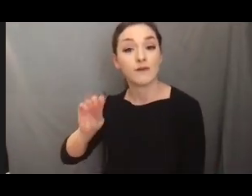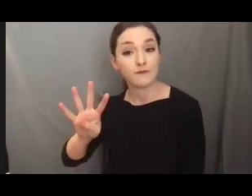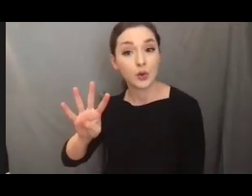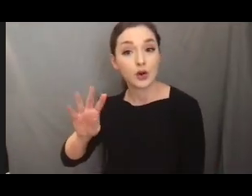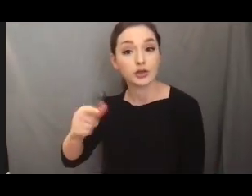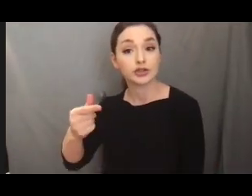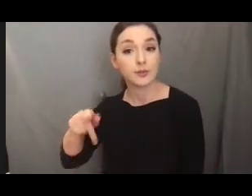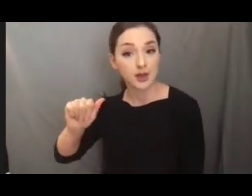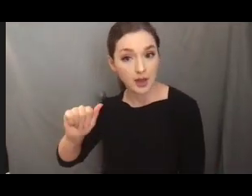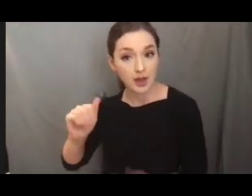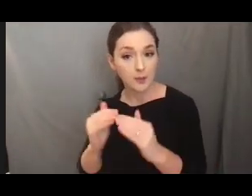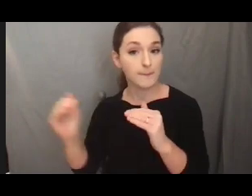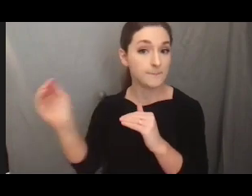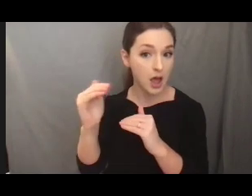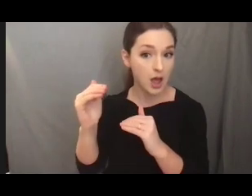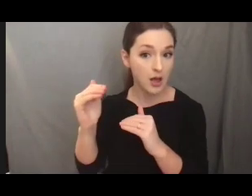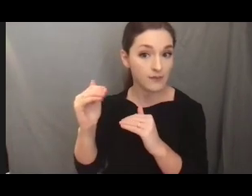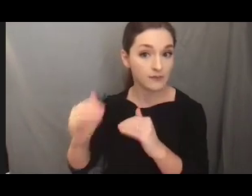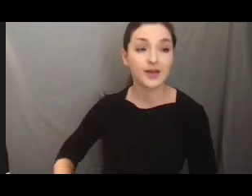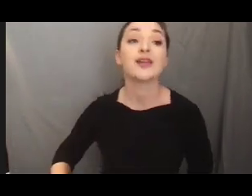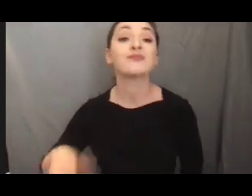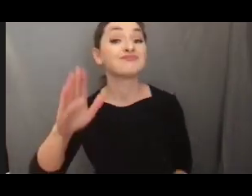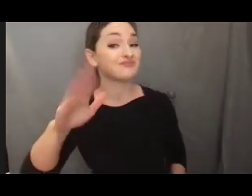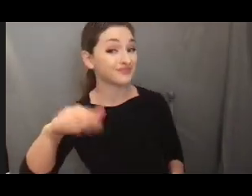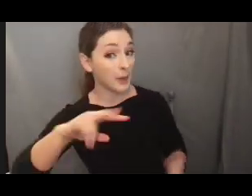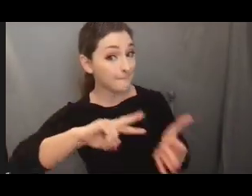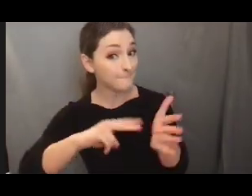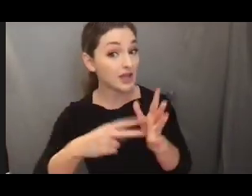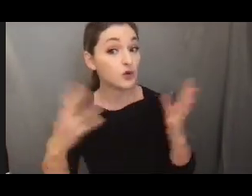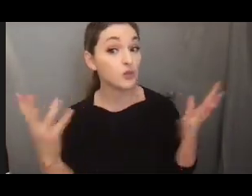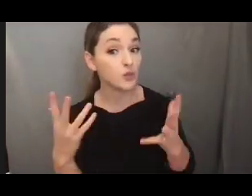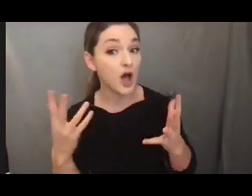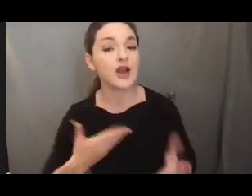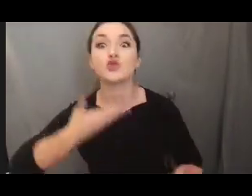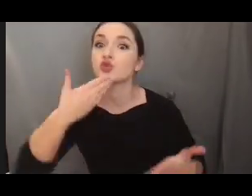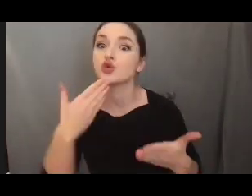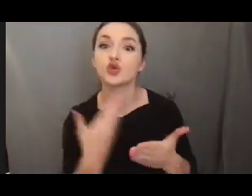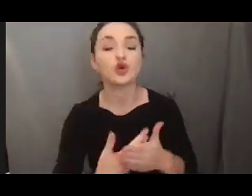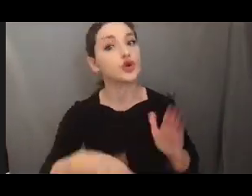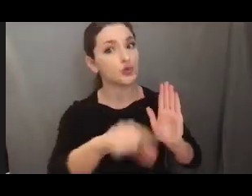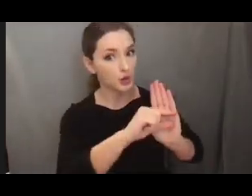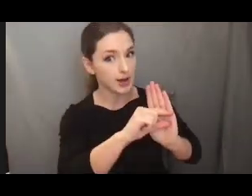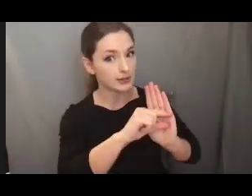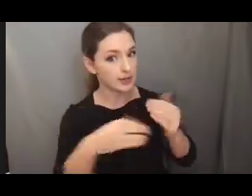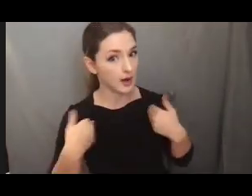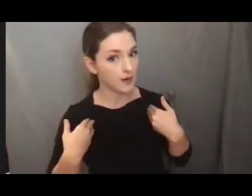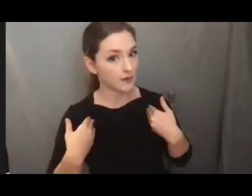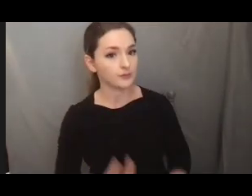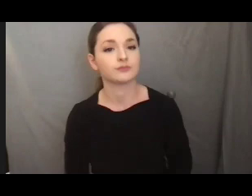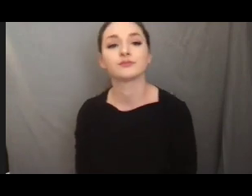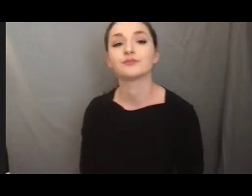So it's that means they're getting really good grades. Yeah. The other thing I should point out before we get too far